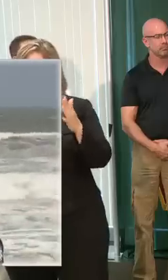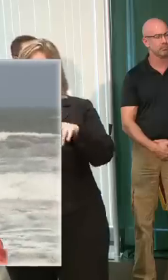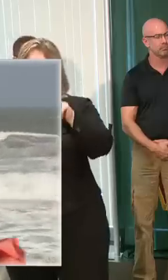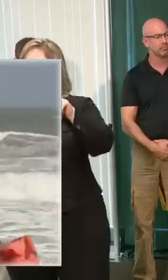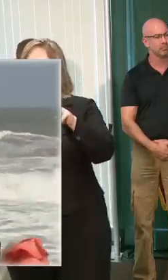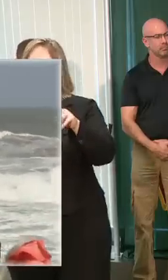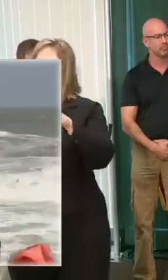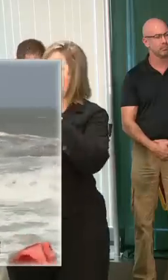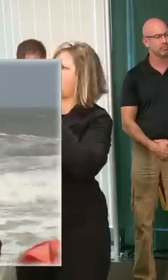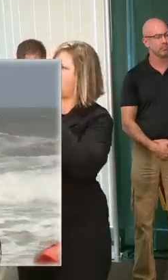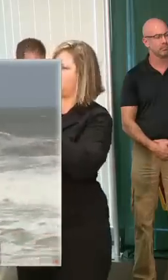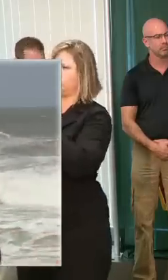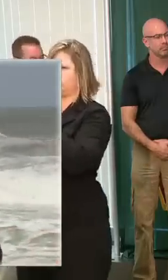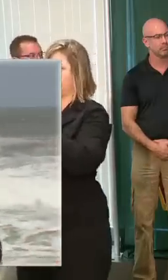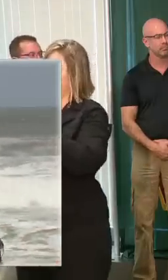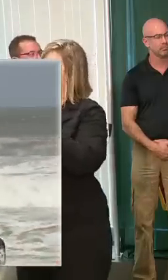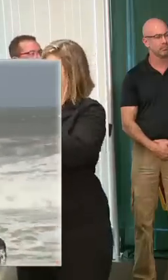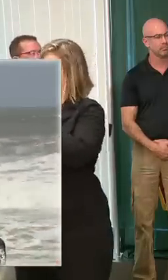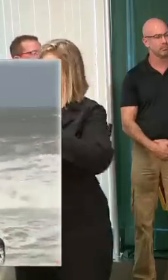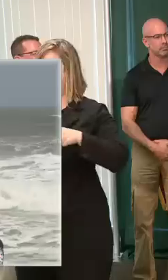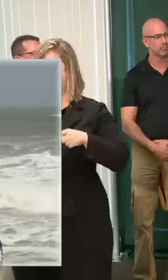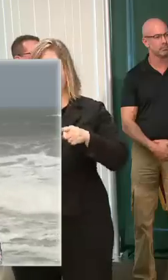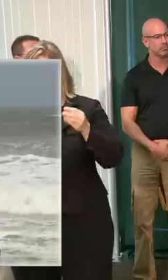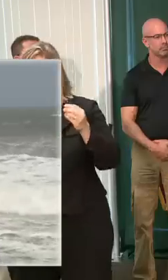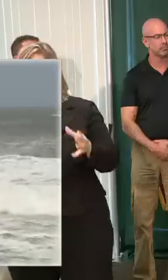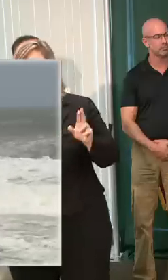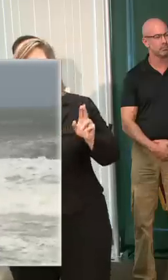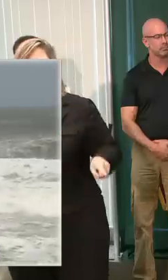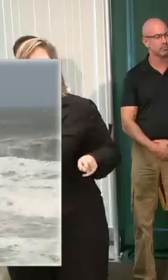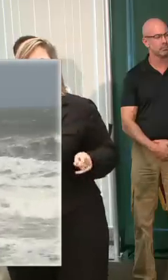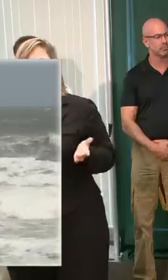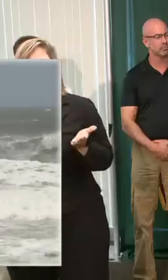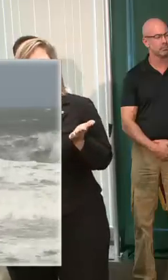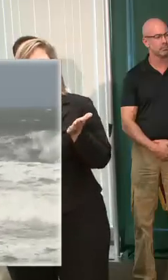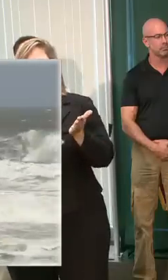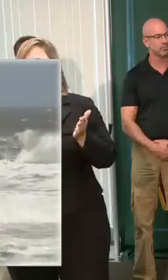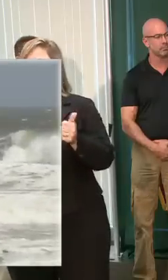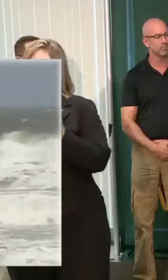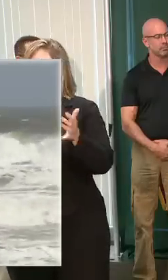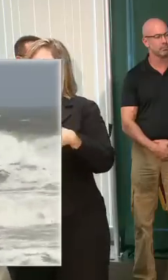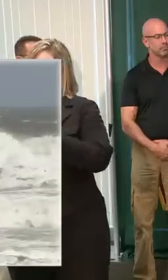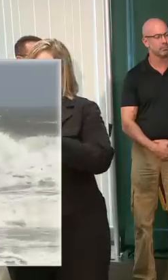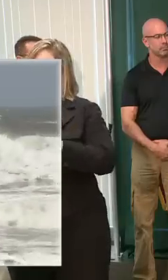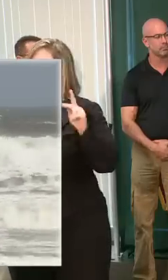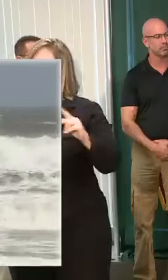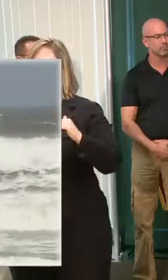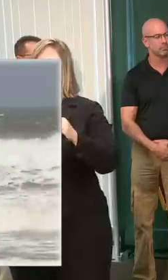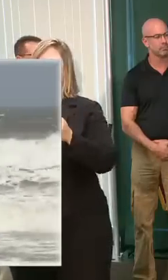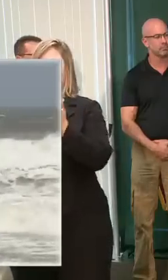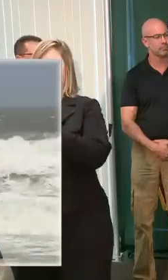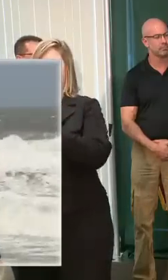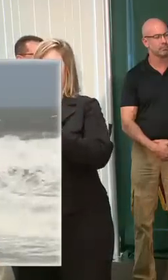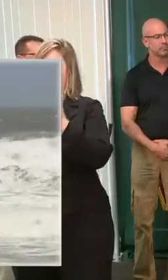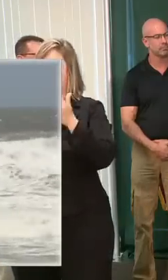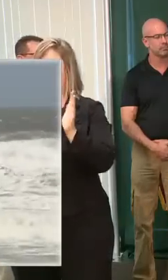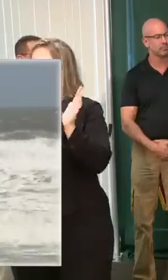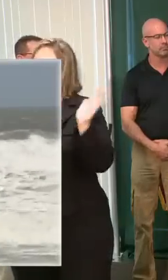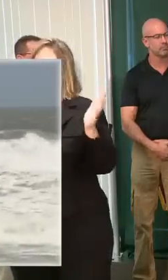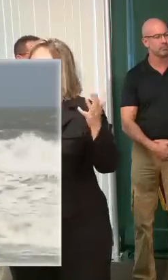calls will come back into our hub, and we will get out there and do all that we can to make sure that people are not taking